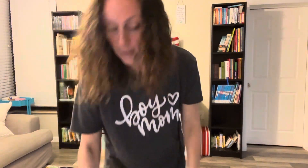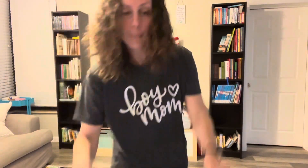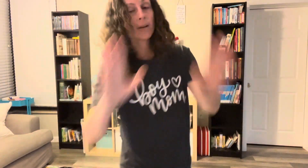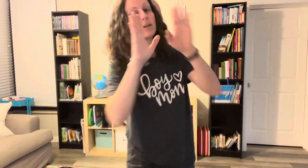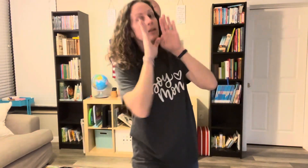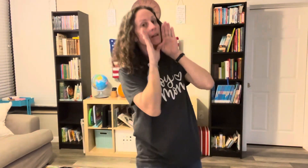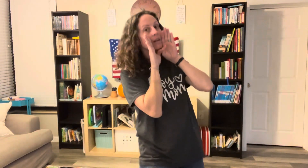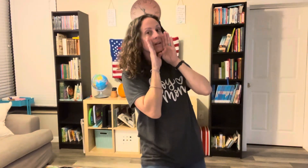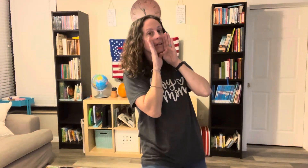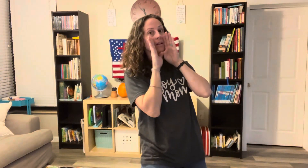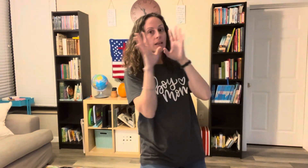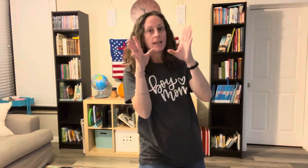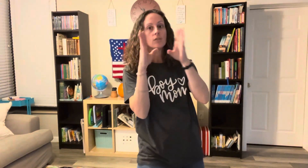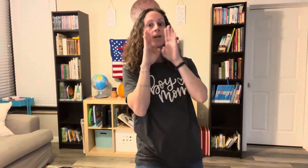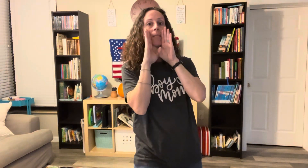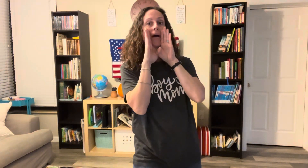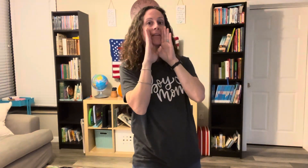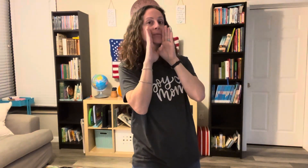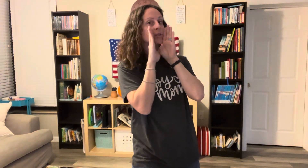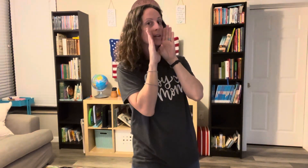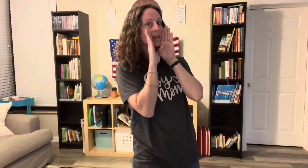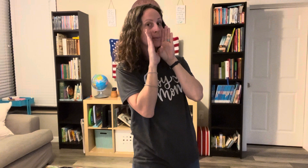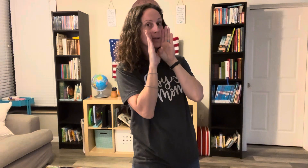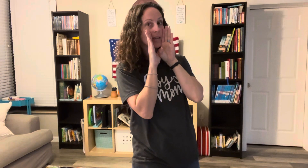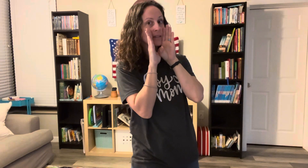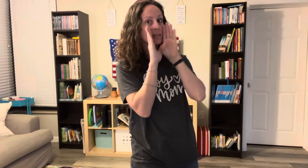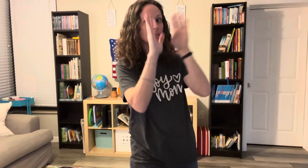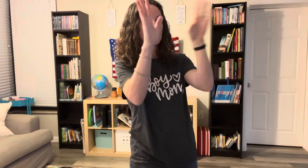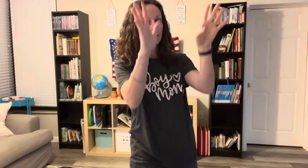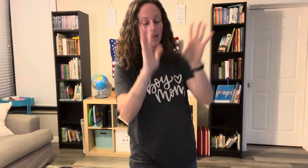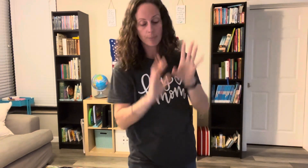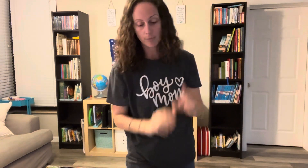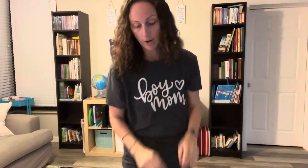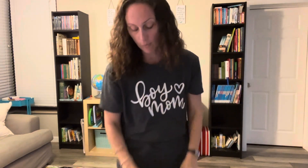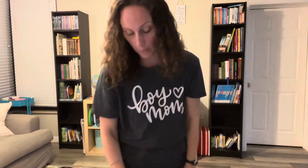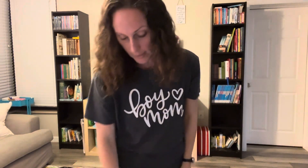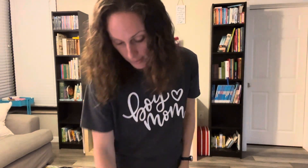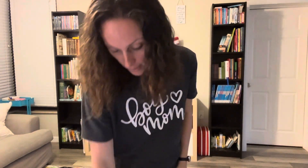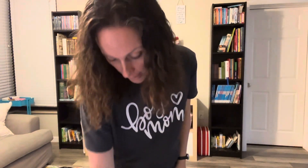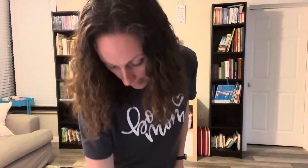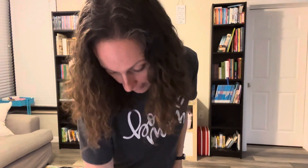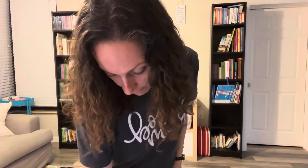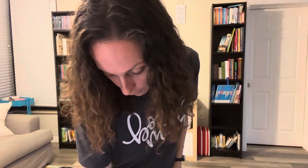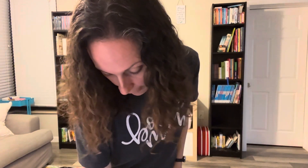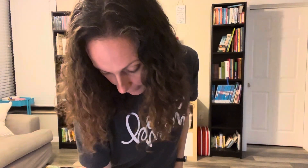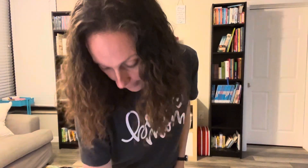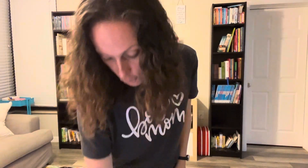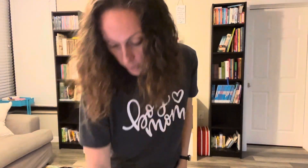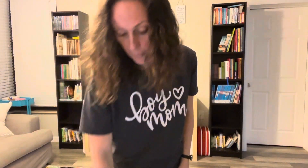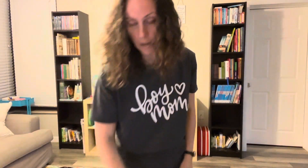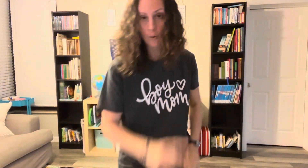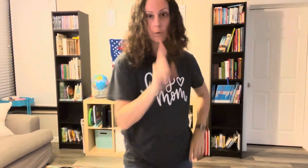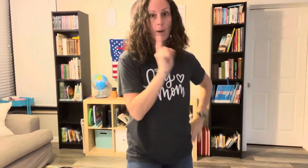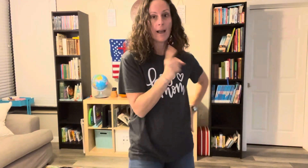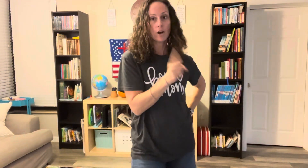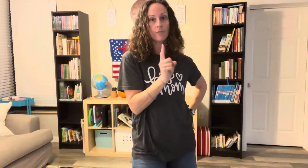put hands on our mouth because we're trying to communicate and amplify our voice. And then for regulation, we are going to wag our